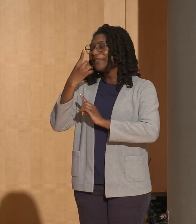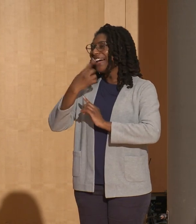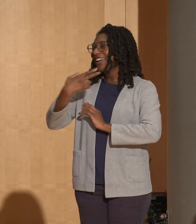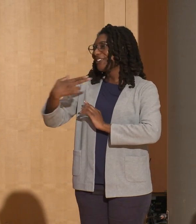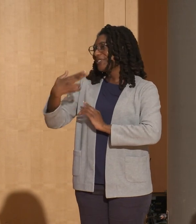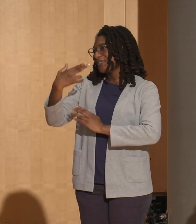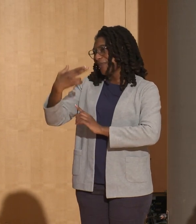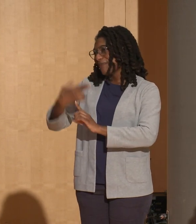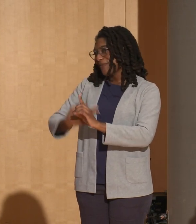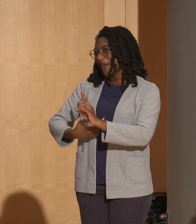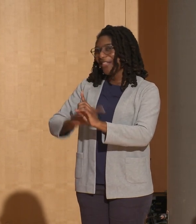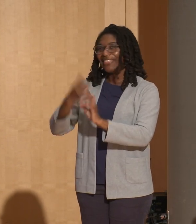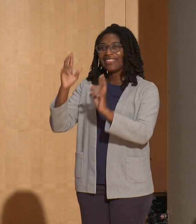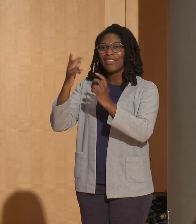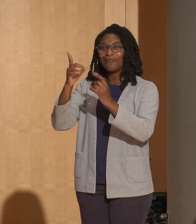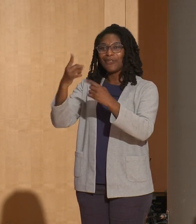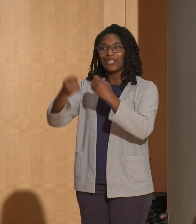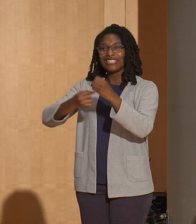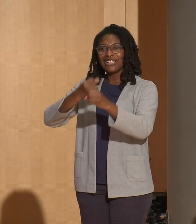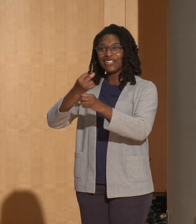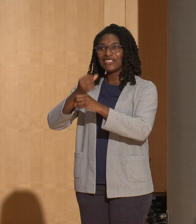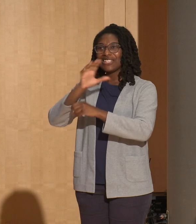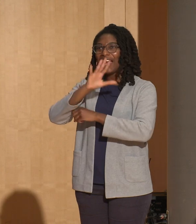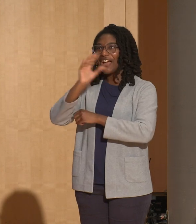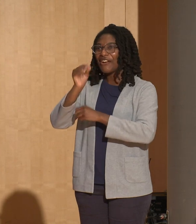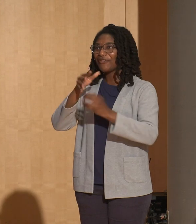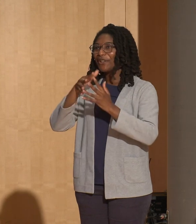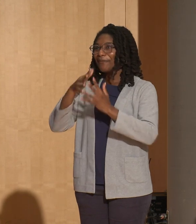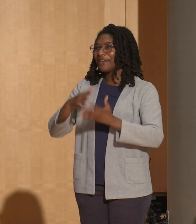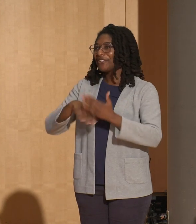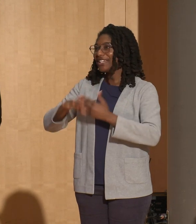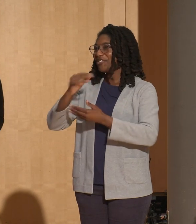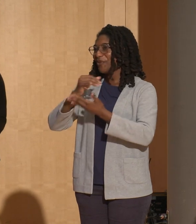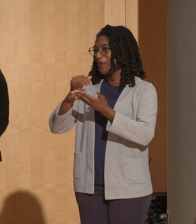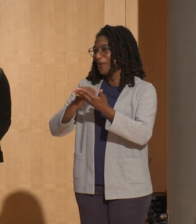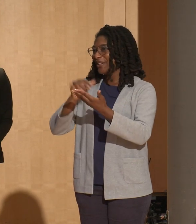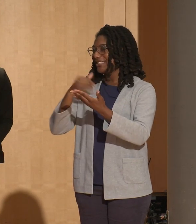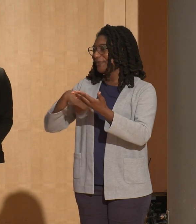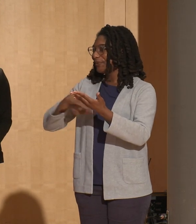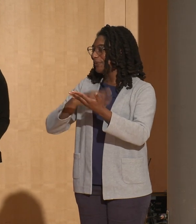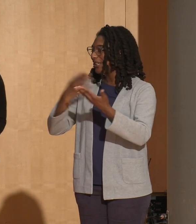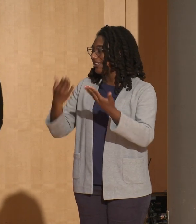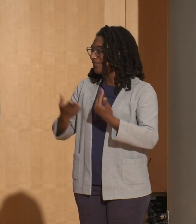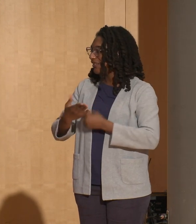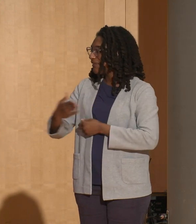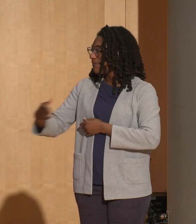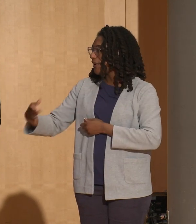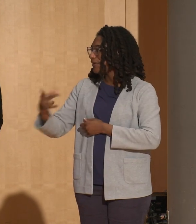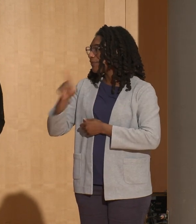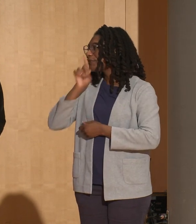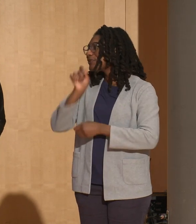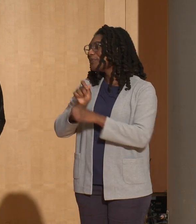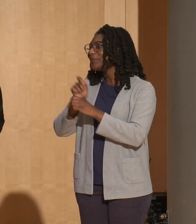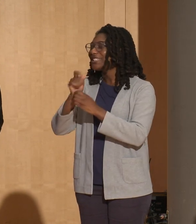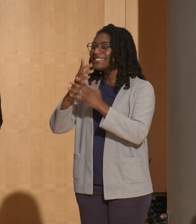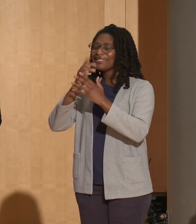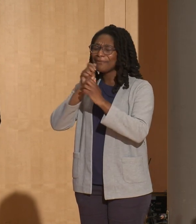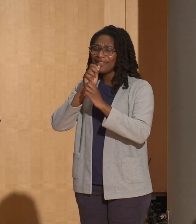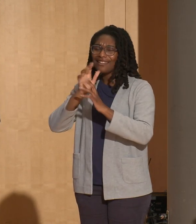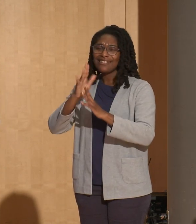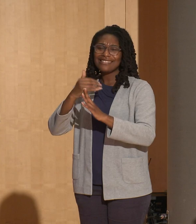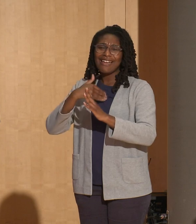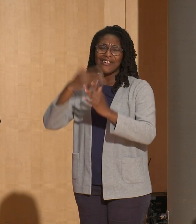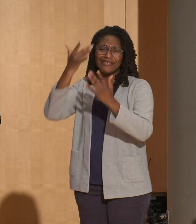Month, the theme for this year is African Americans in the arts. And we here in Baltimore are super blessed to have